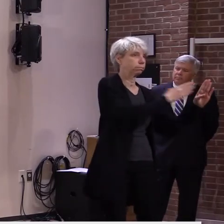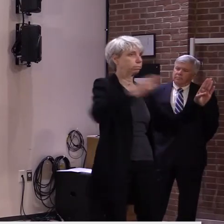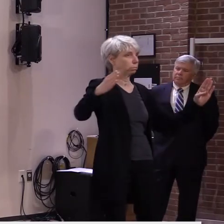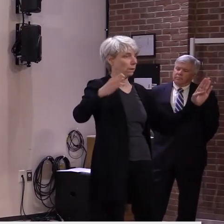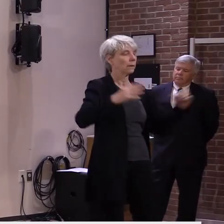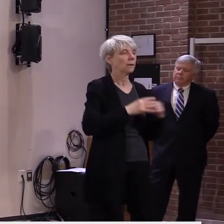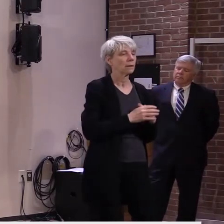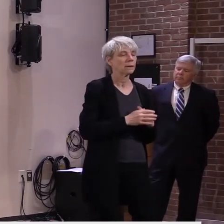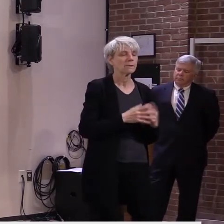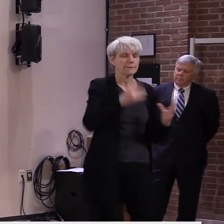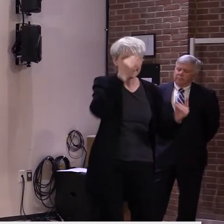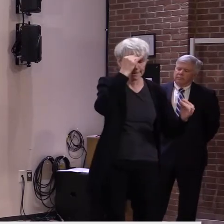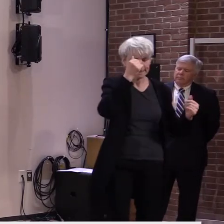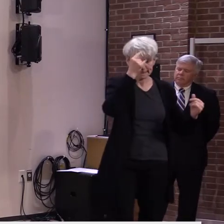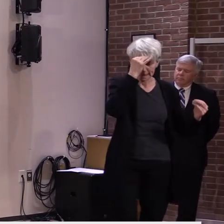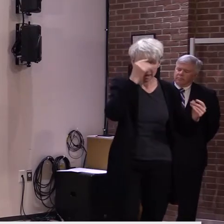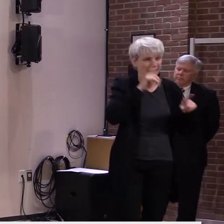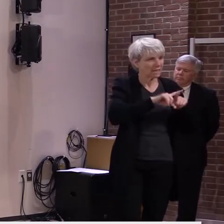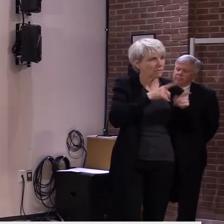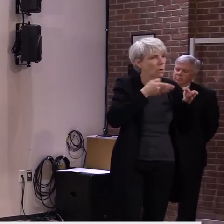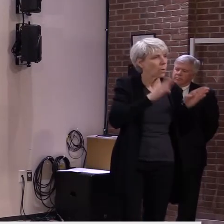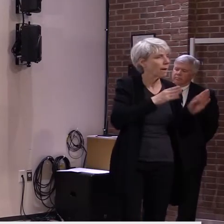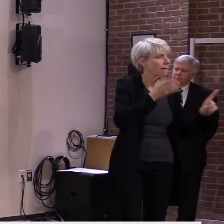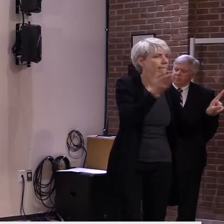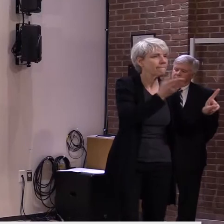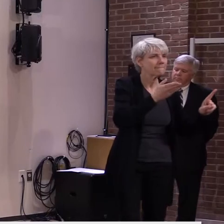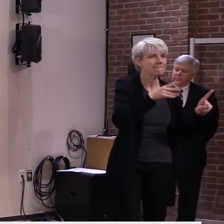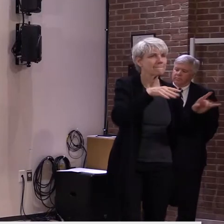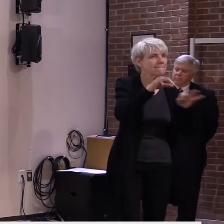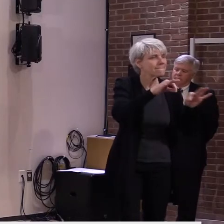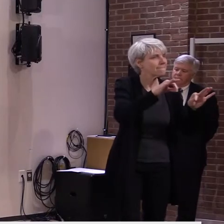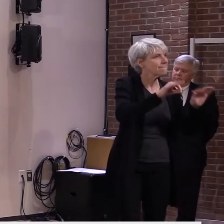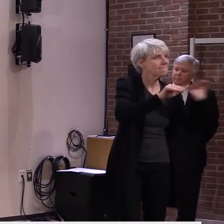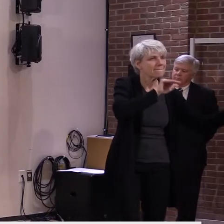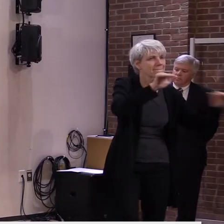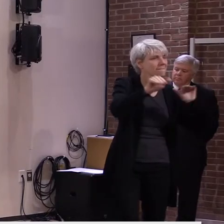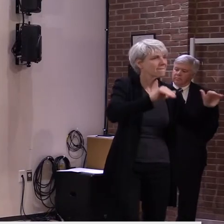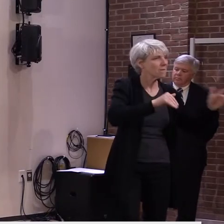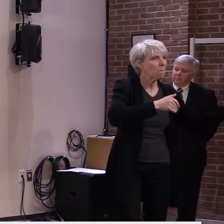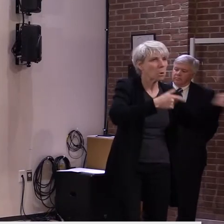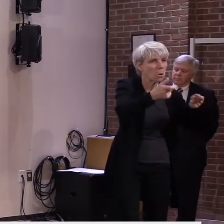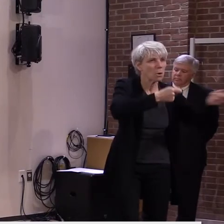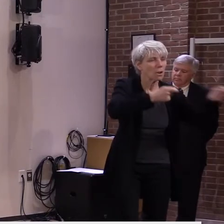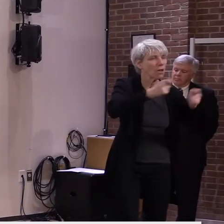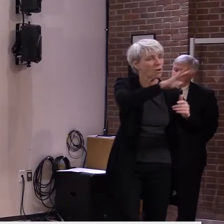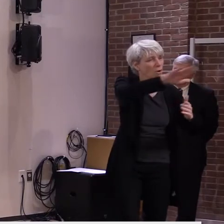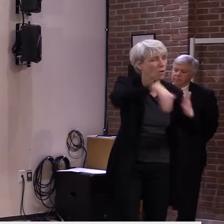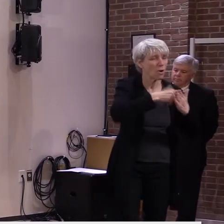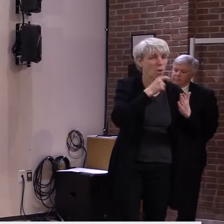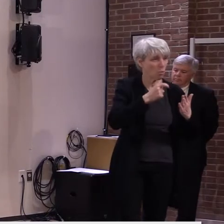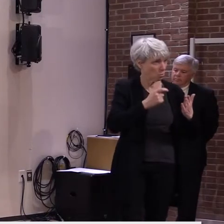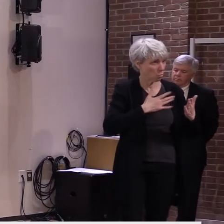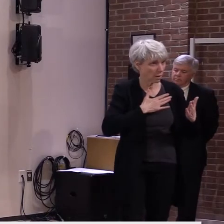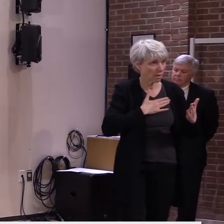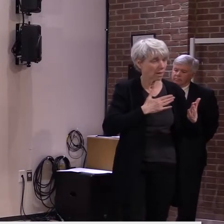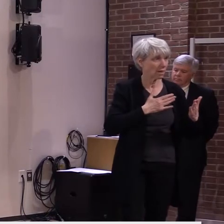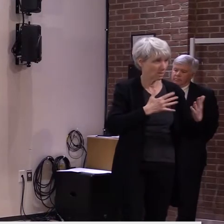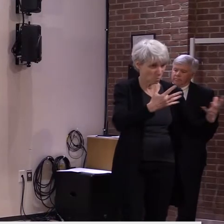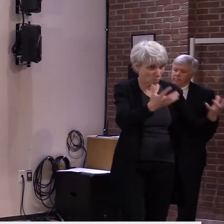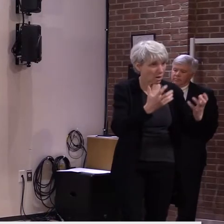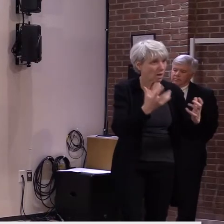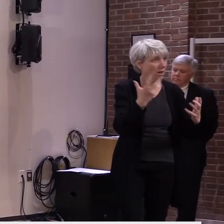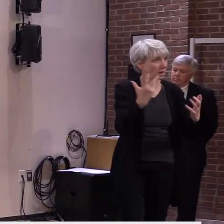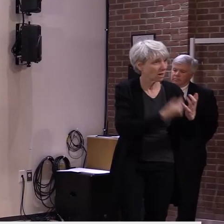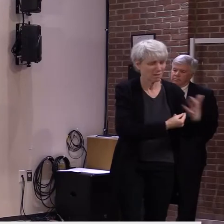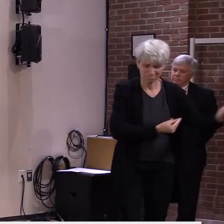trying to use different strategies, making sure that we get to everyone that is willing and wants to be vaccinated,